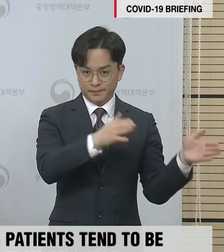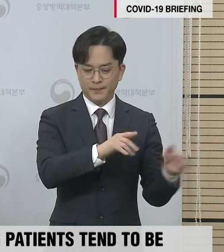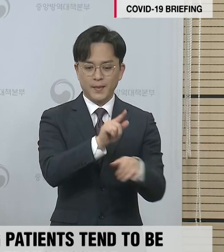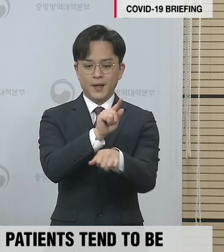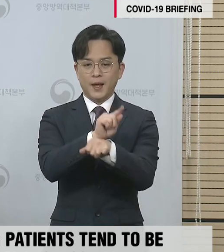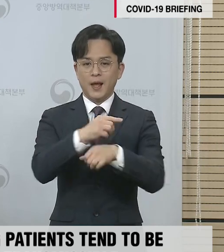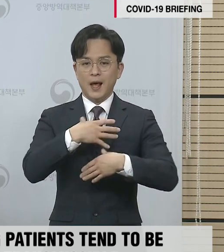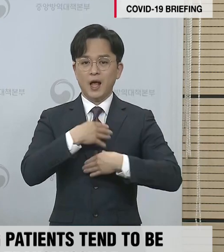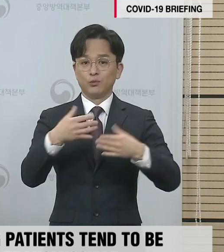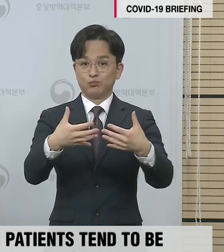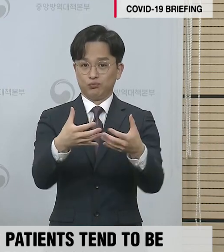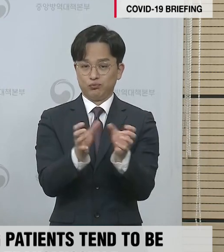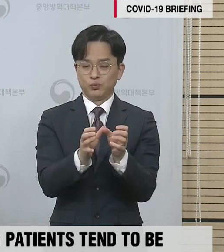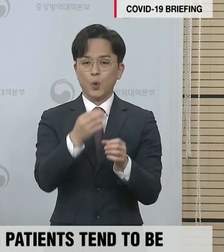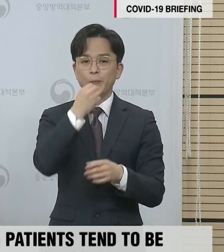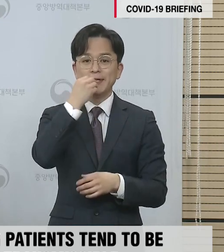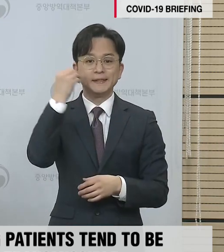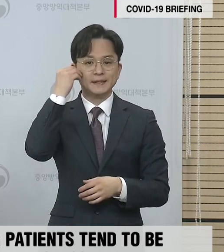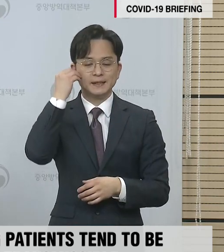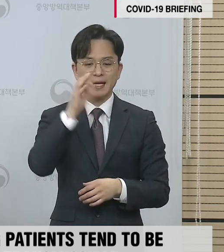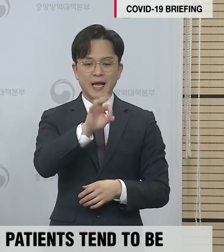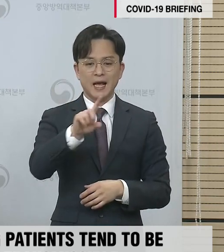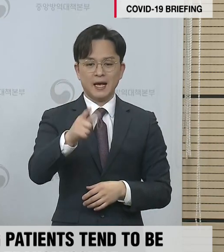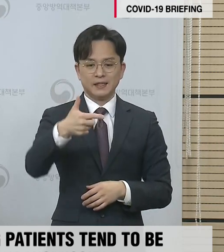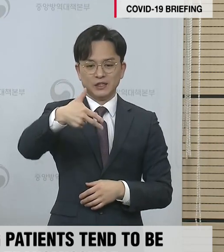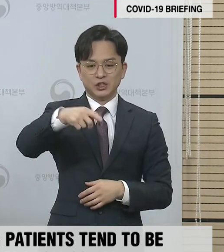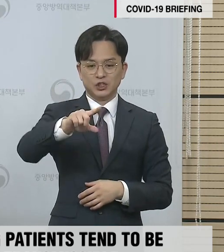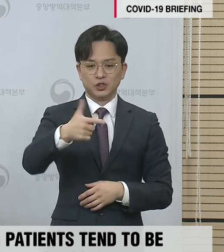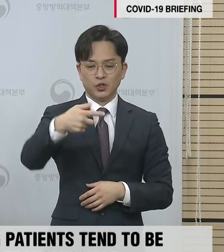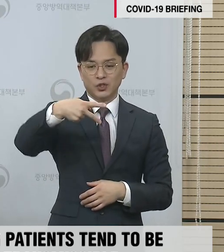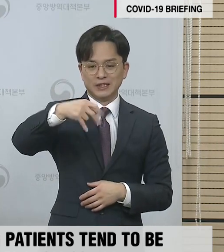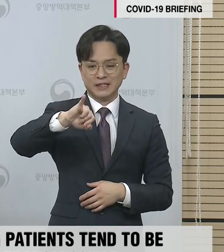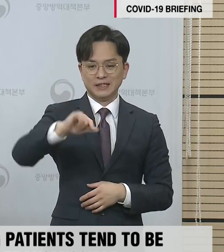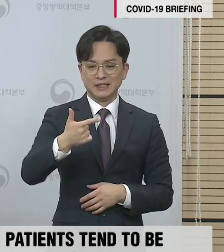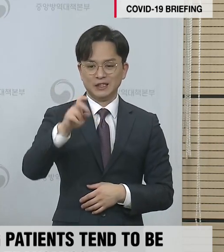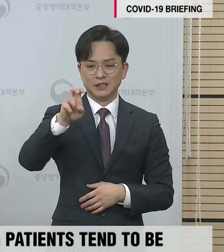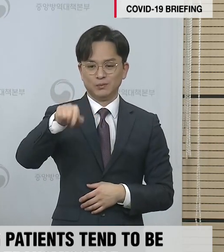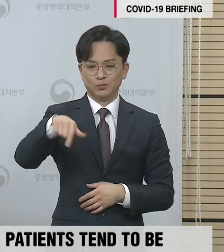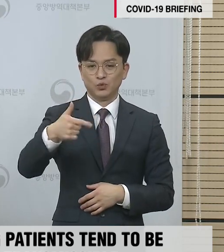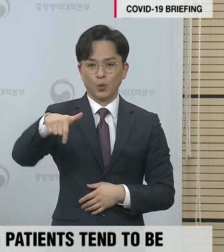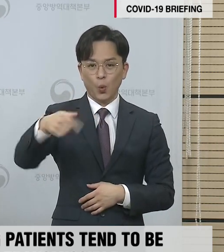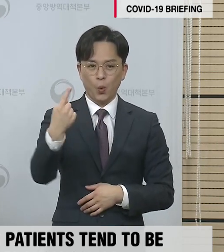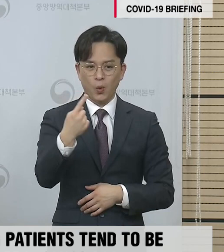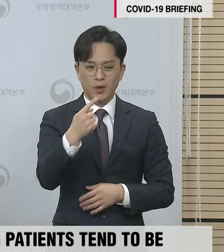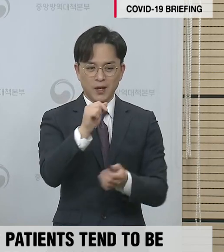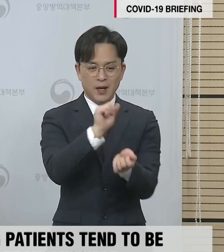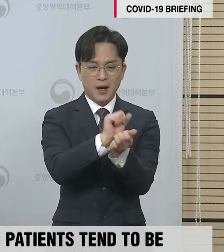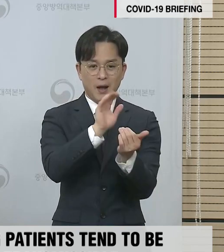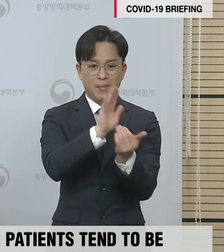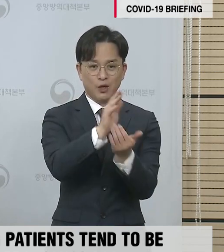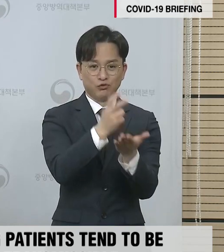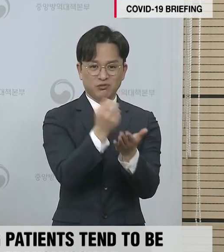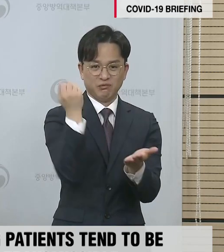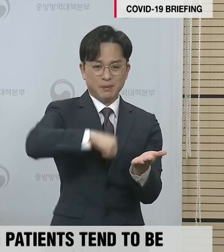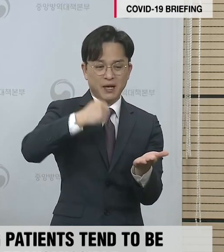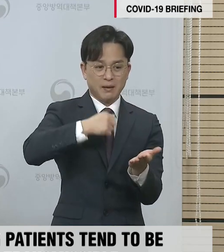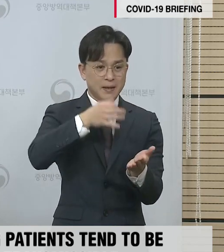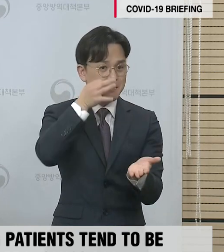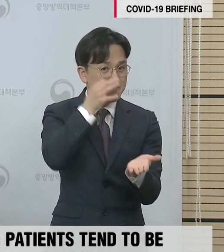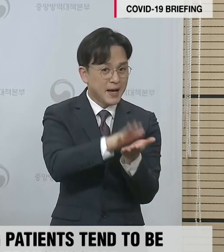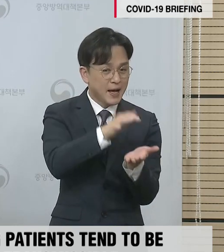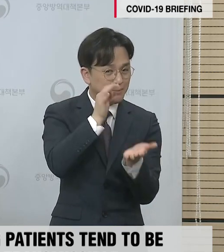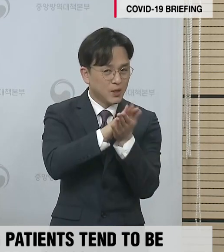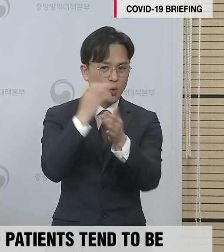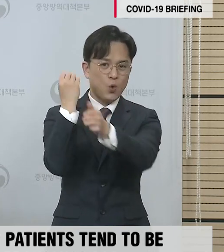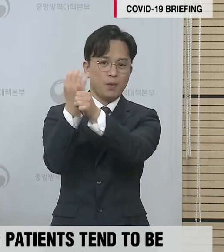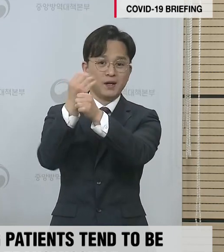Moreover, the safety e-report run by the Safety Ministry, here are some updates on our latest reports. Currently, we are seeing